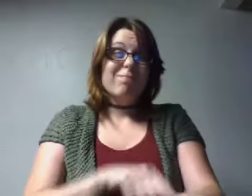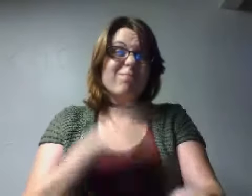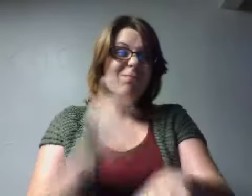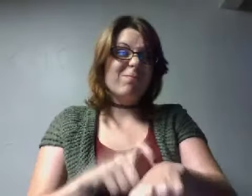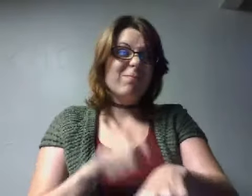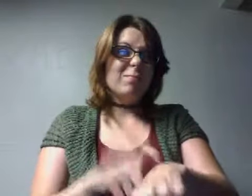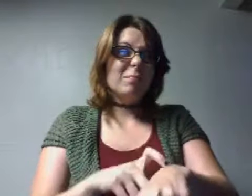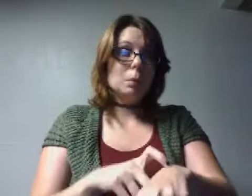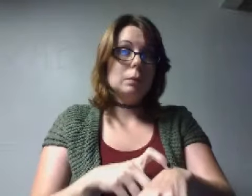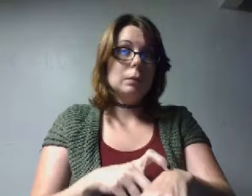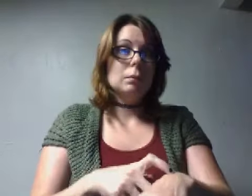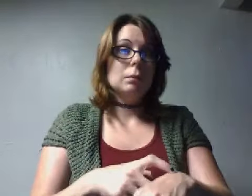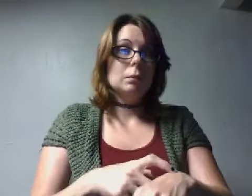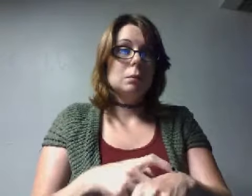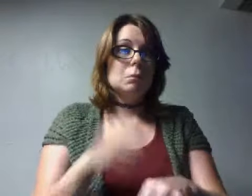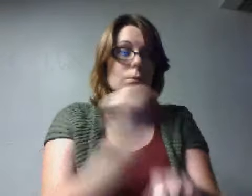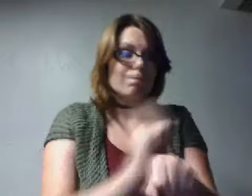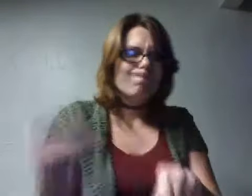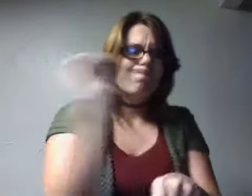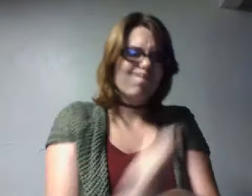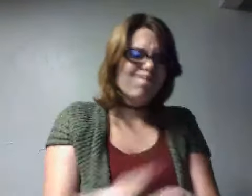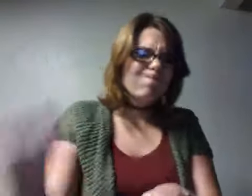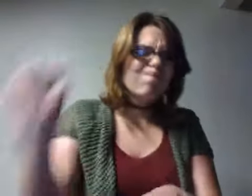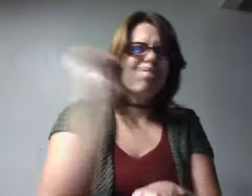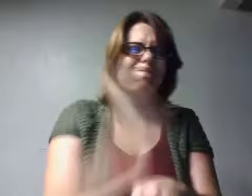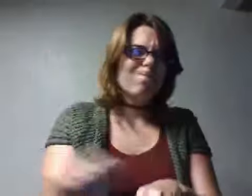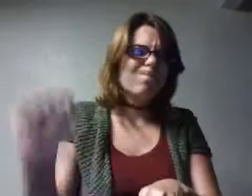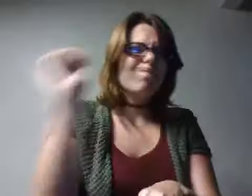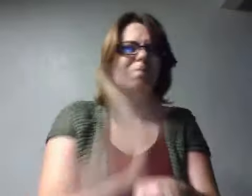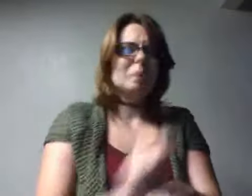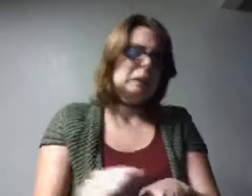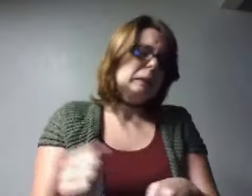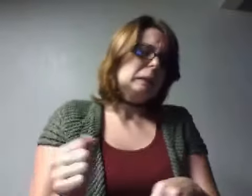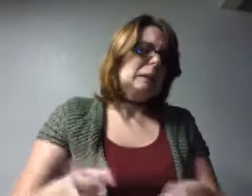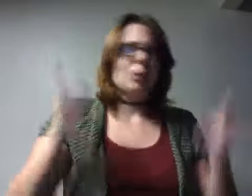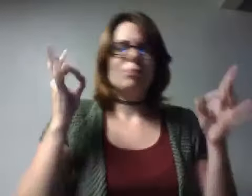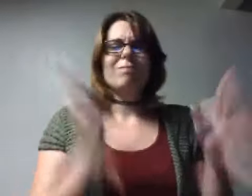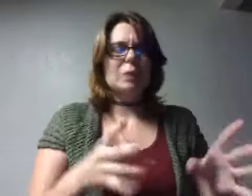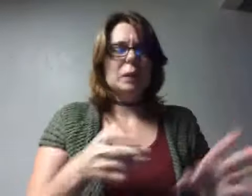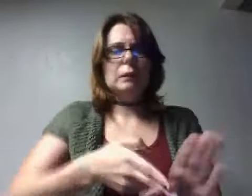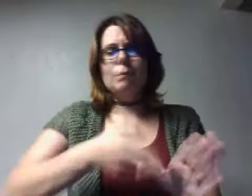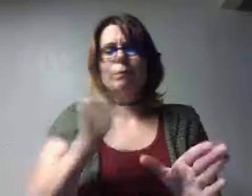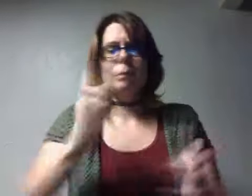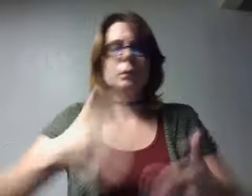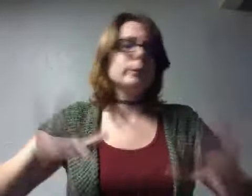And he said that many people feel that. They go through that phase of not liking their work, and they just quit and they give up because they don't feel like they can do